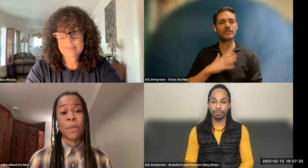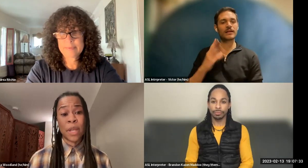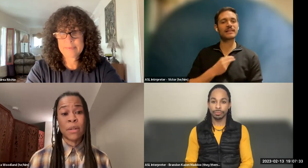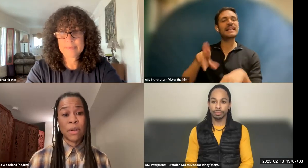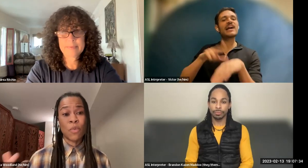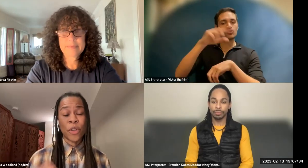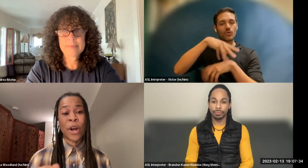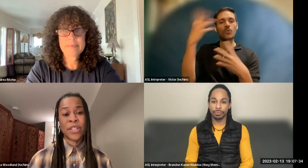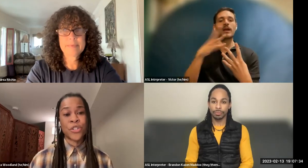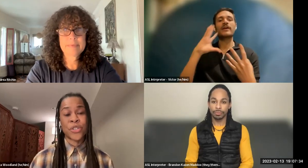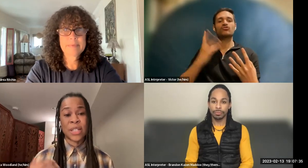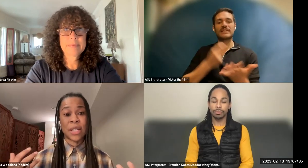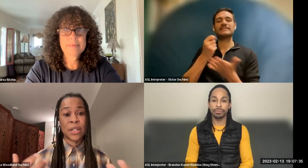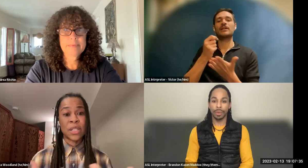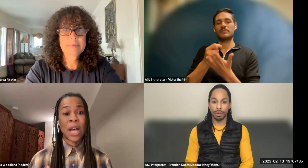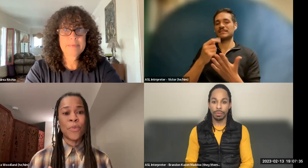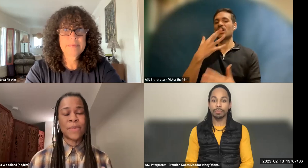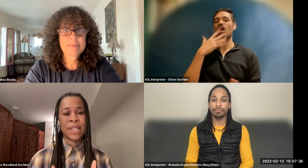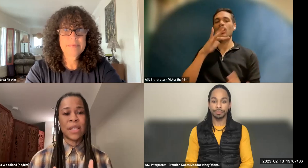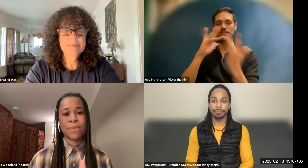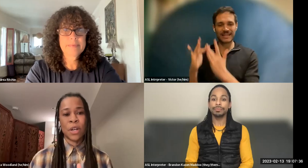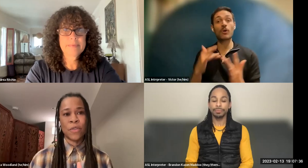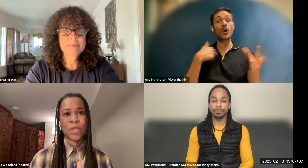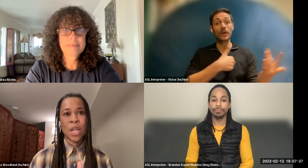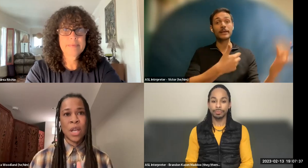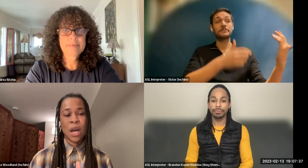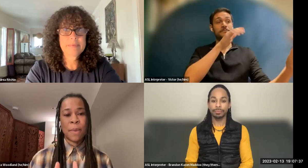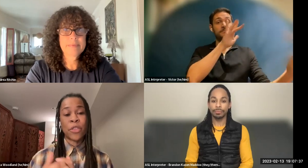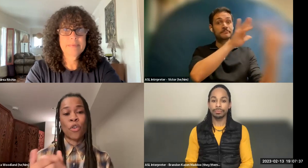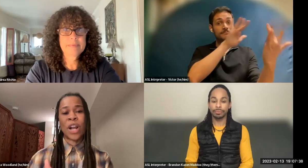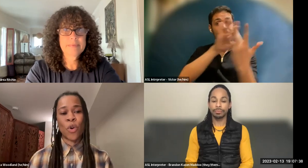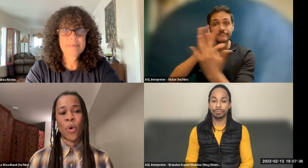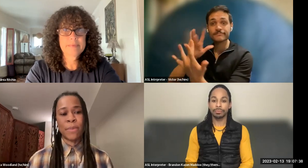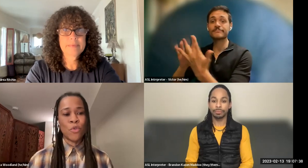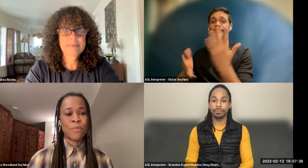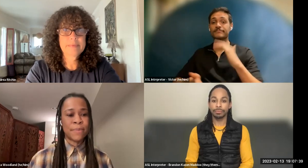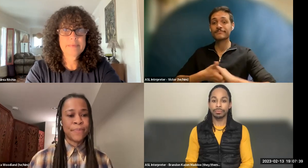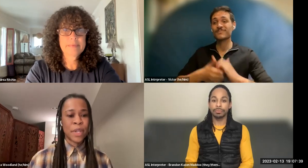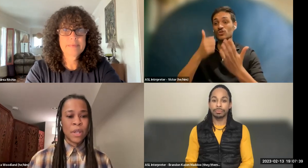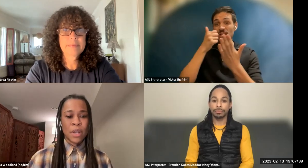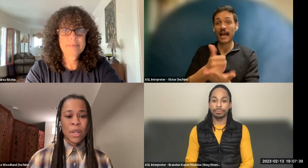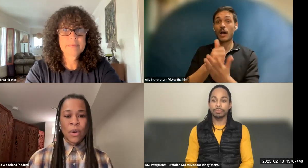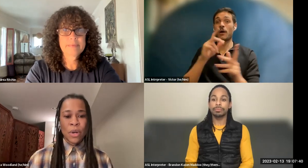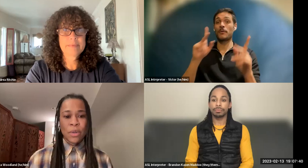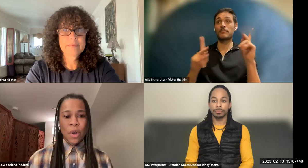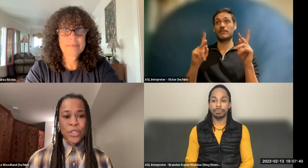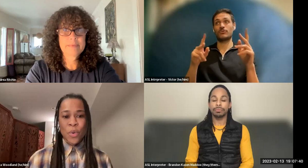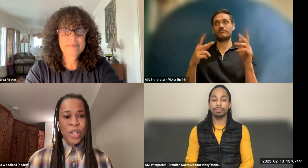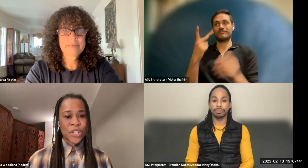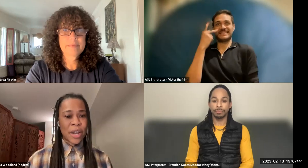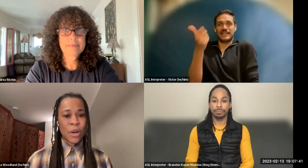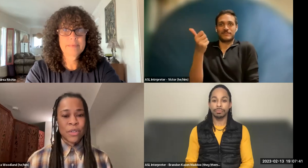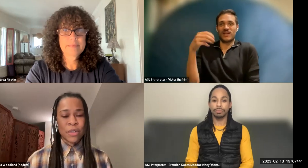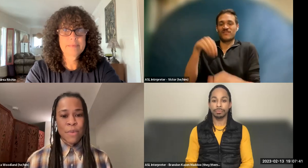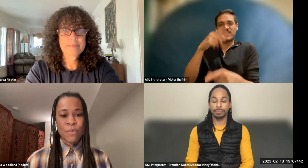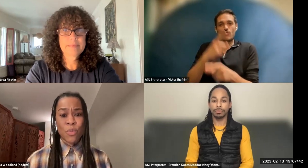political development with practitioners and to help them see themselves in their right role in movement. Also